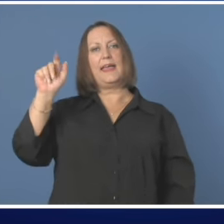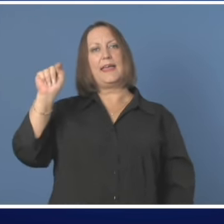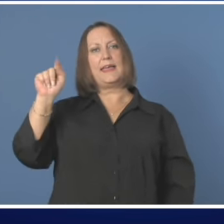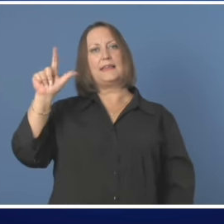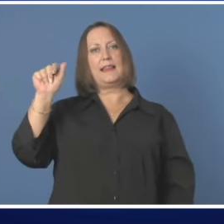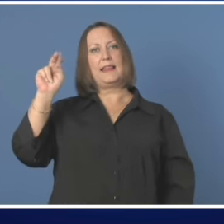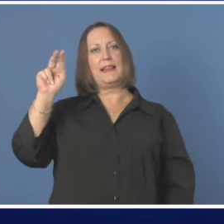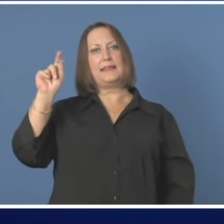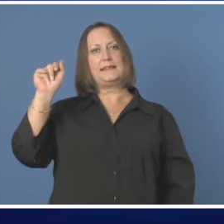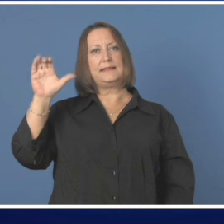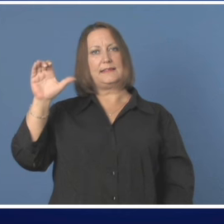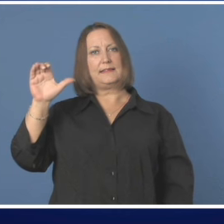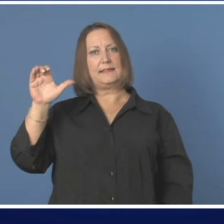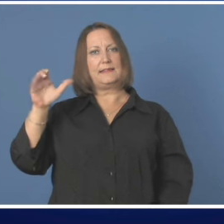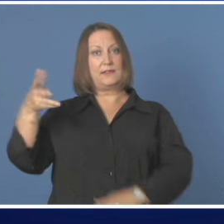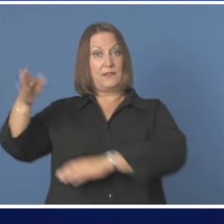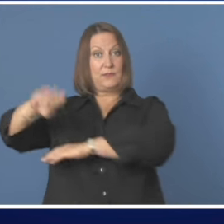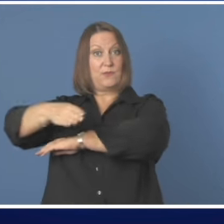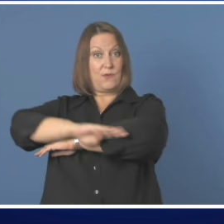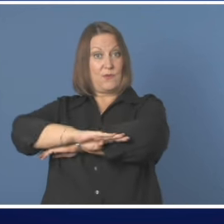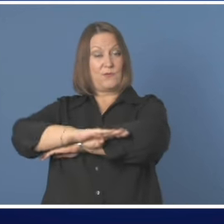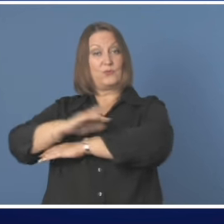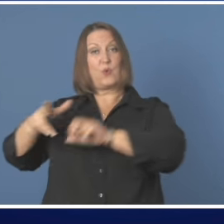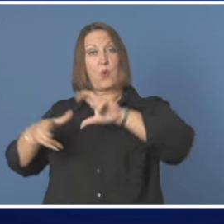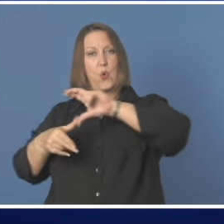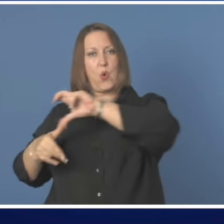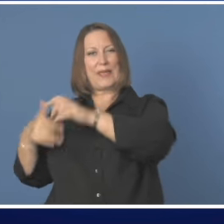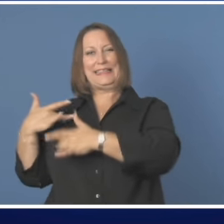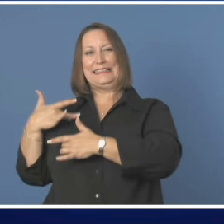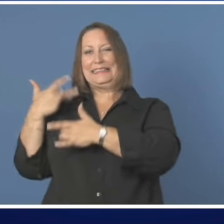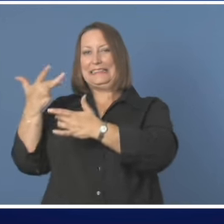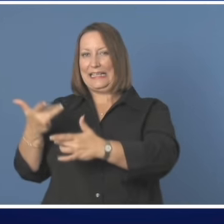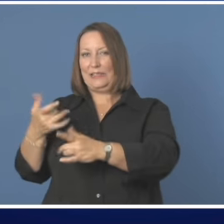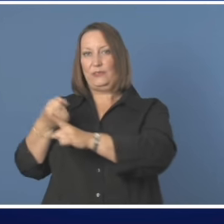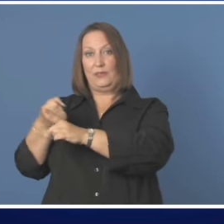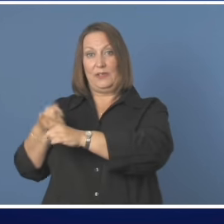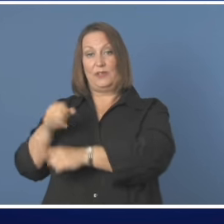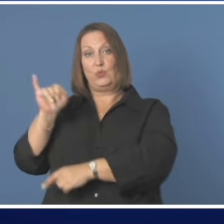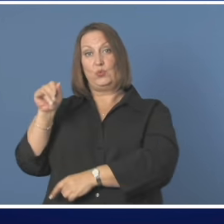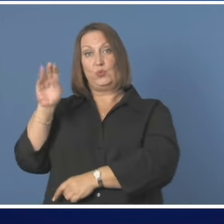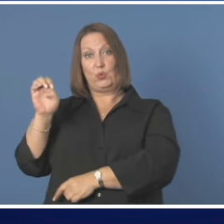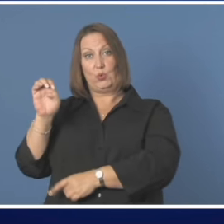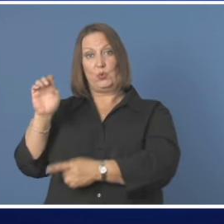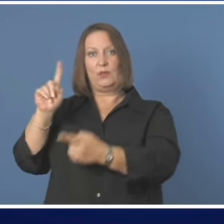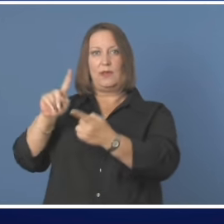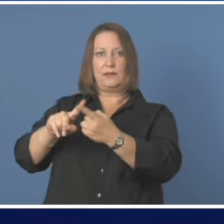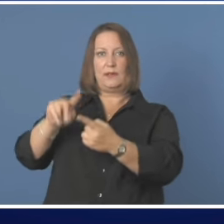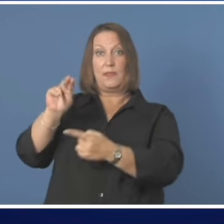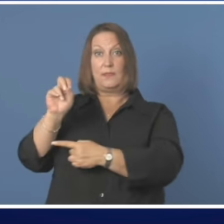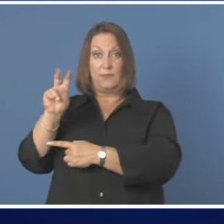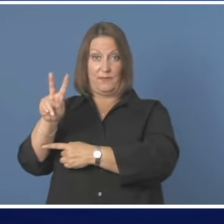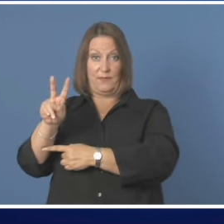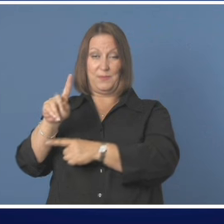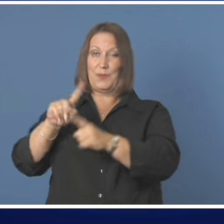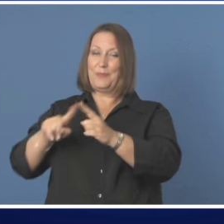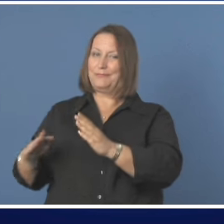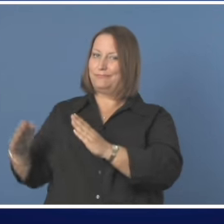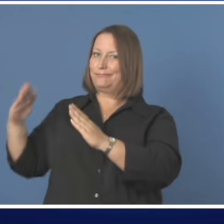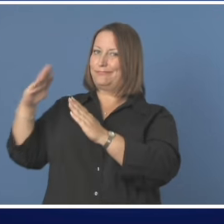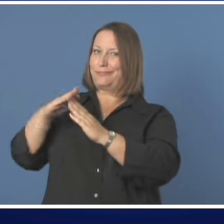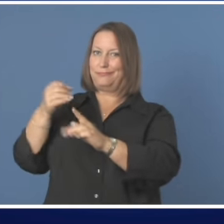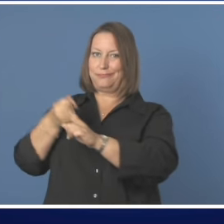The Atlantic hurricane season lasts from June to November, with the peak